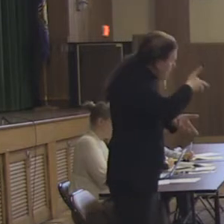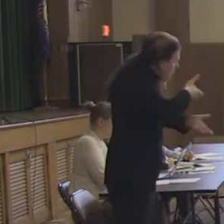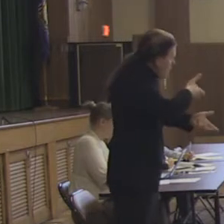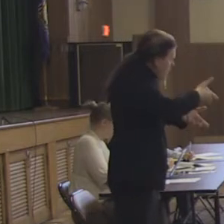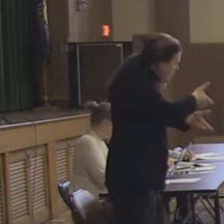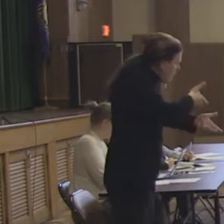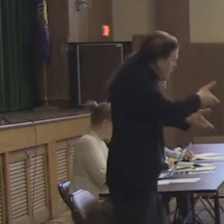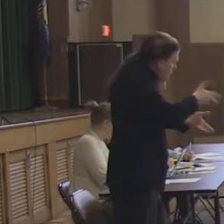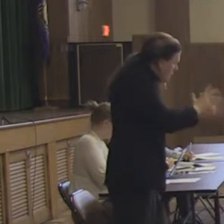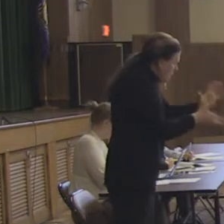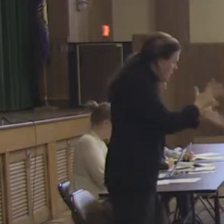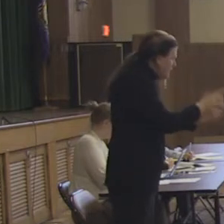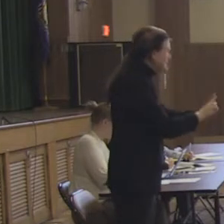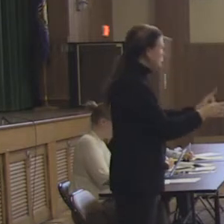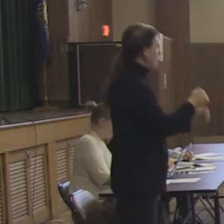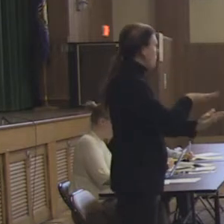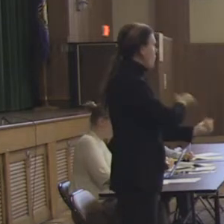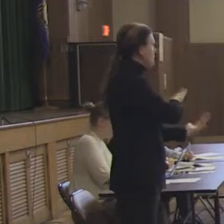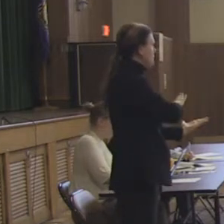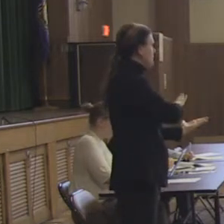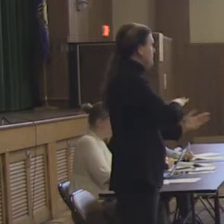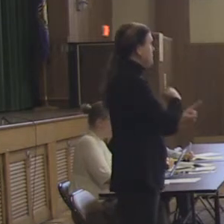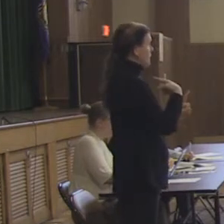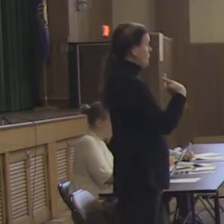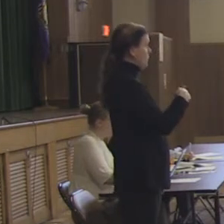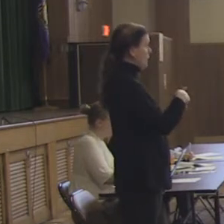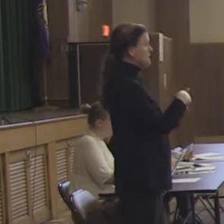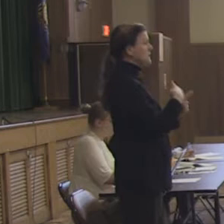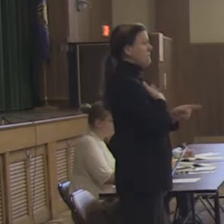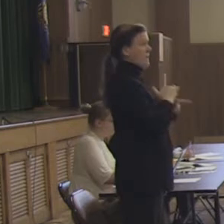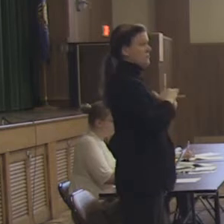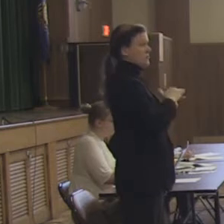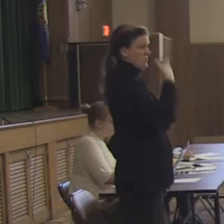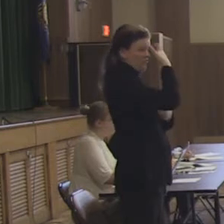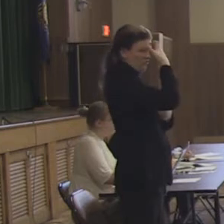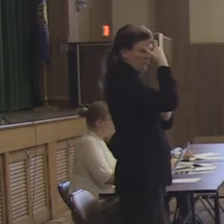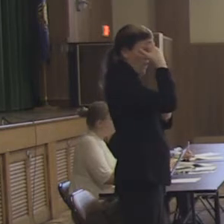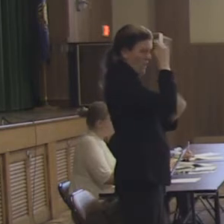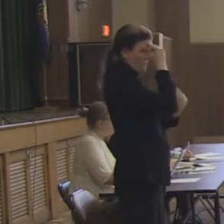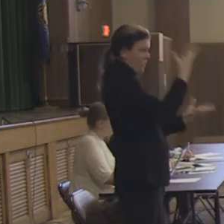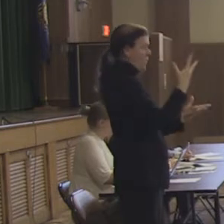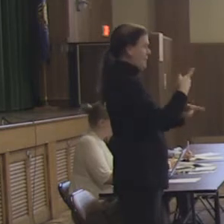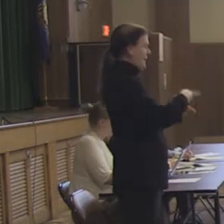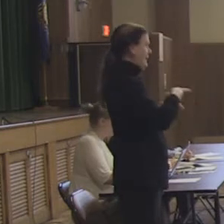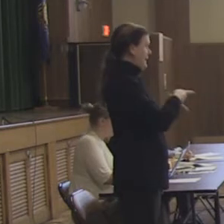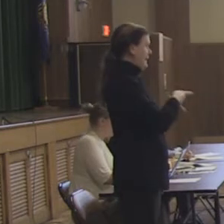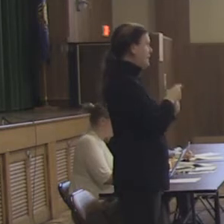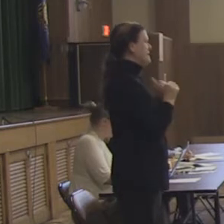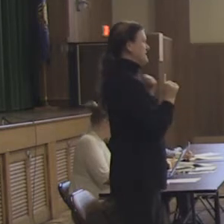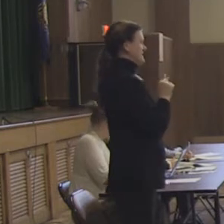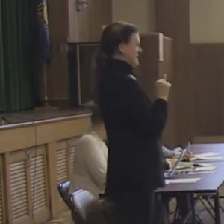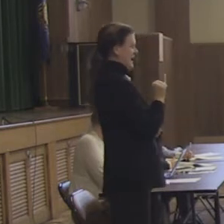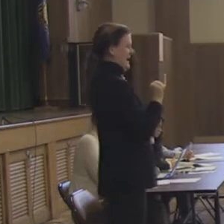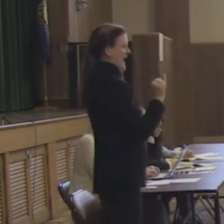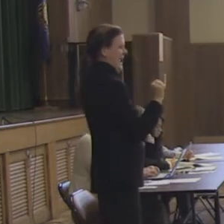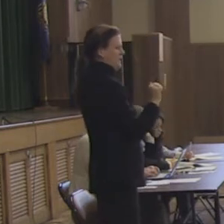persons who have problems. I also have training in trauma-informed care, which, as someone mentioned, St. A's is working a lot